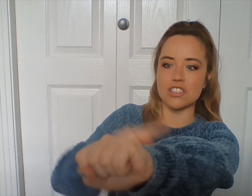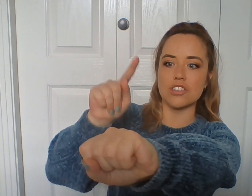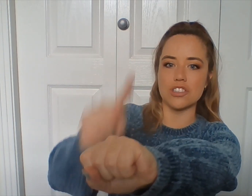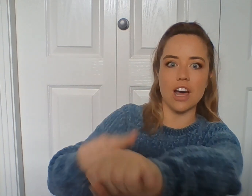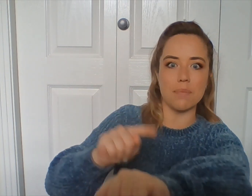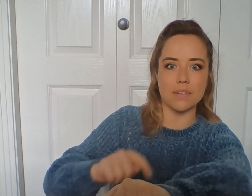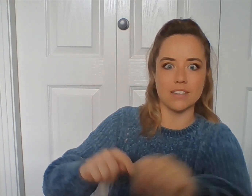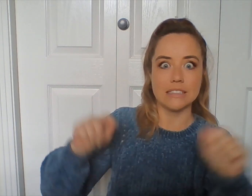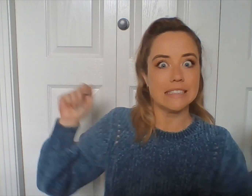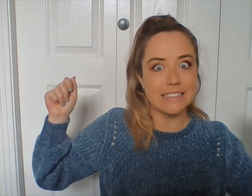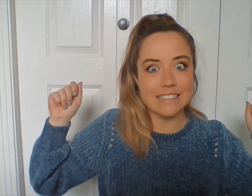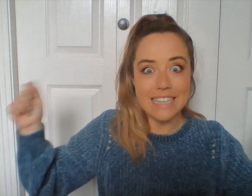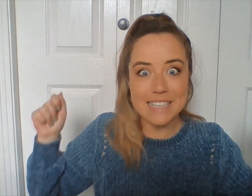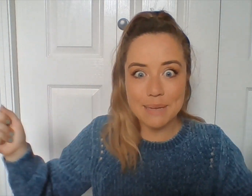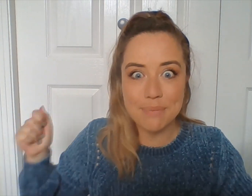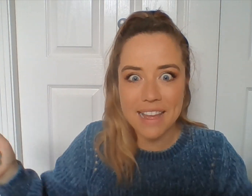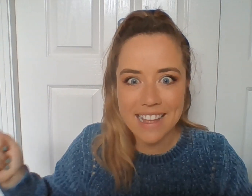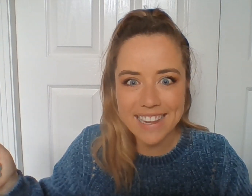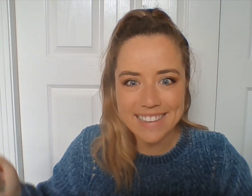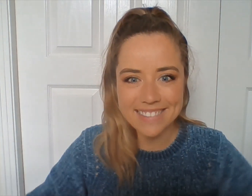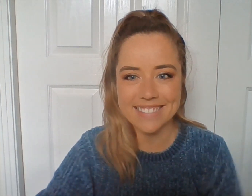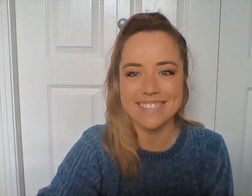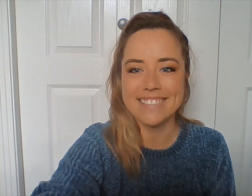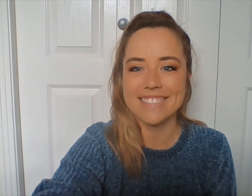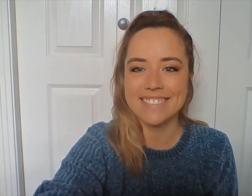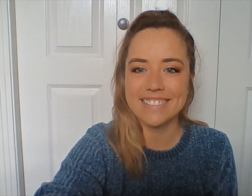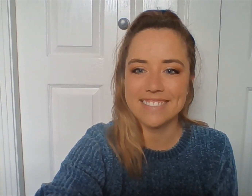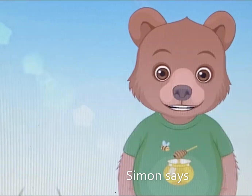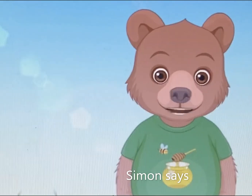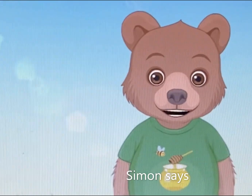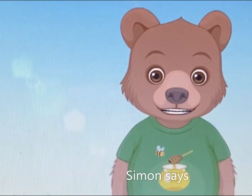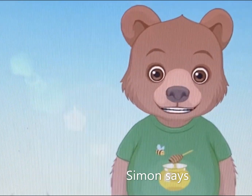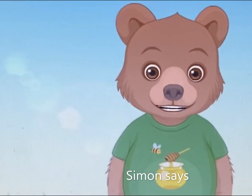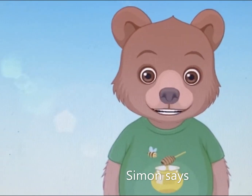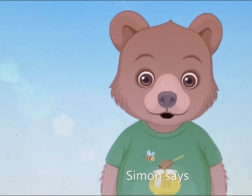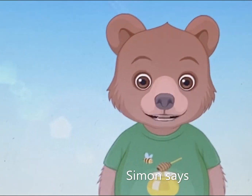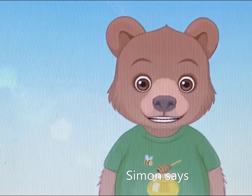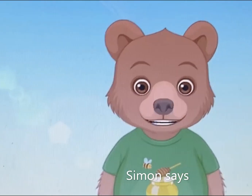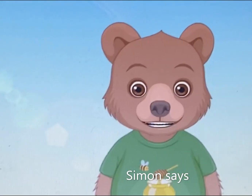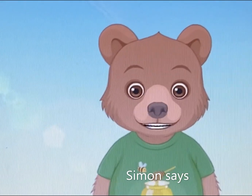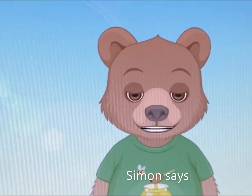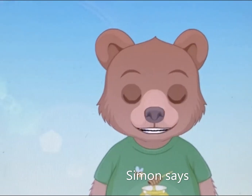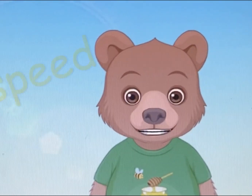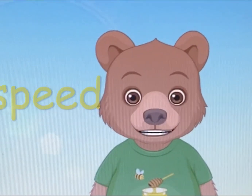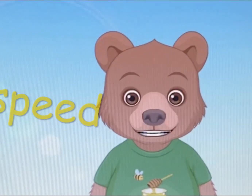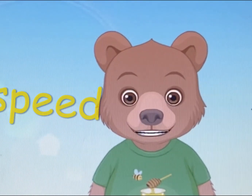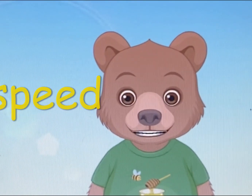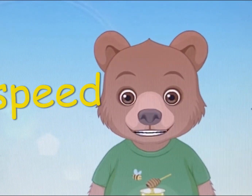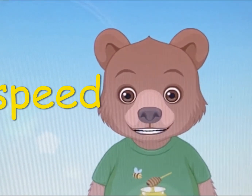Stop. Let's keep playing. Simon says, speed.